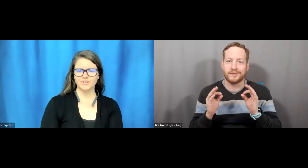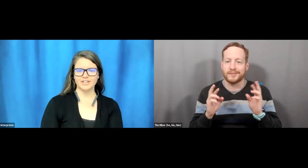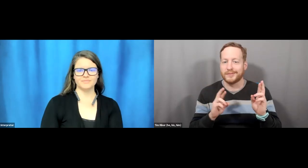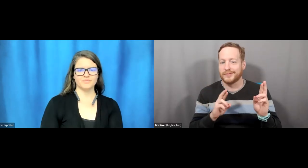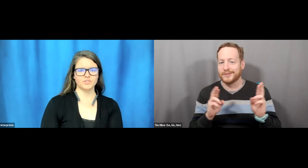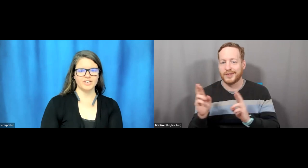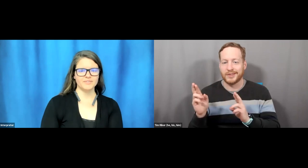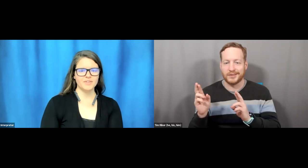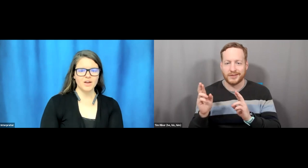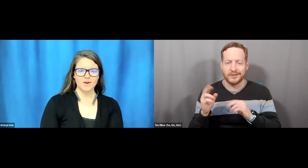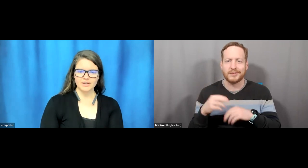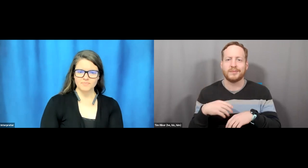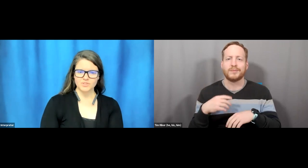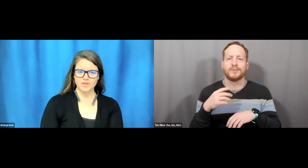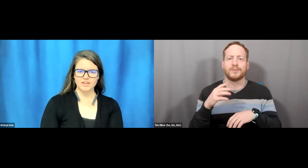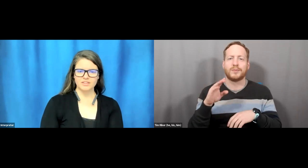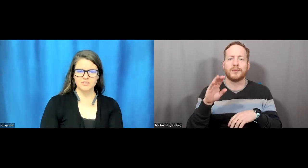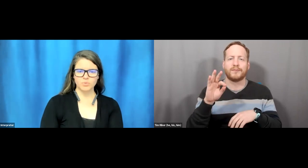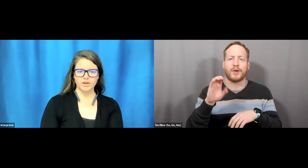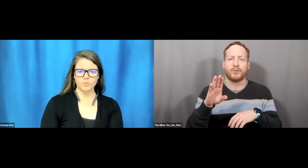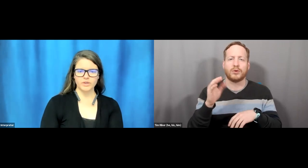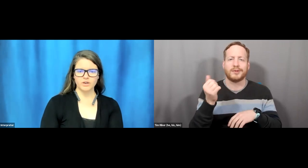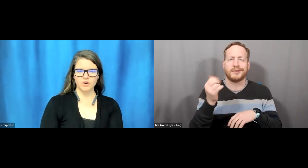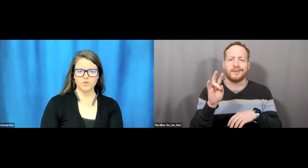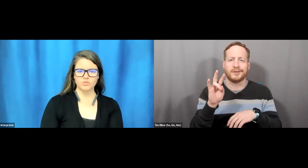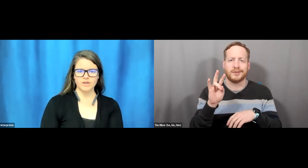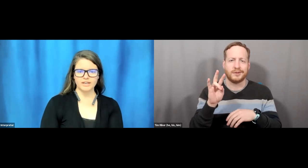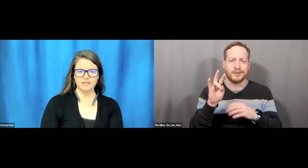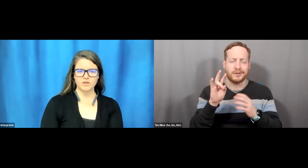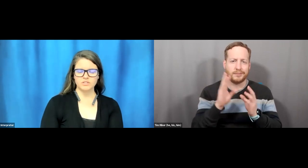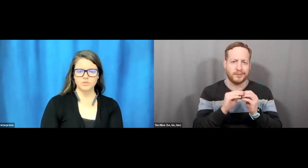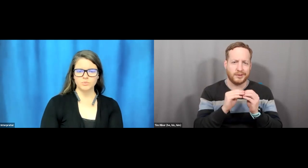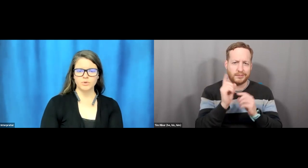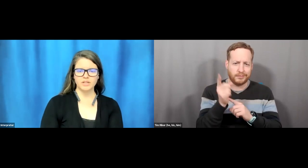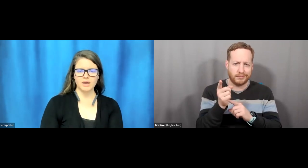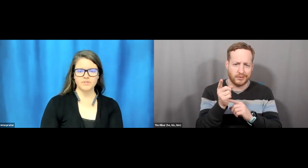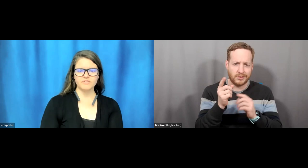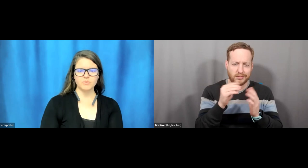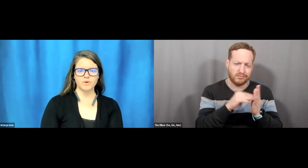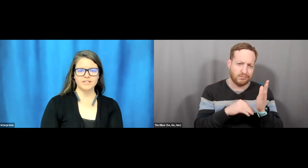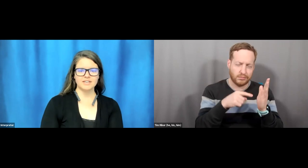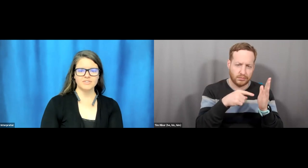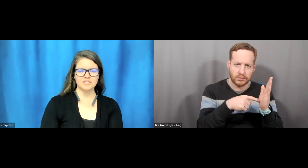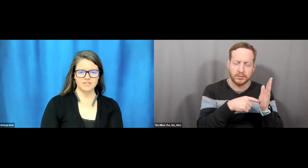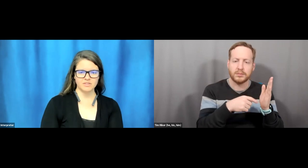Great, great. Okay, so I think at this point we are ready to pull up the February 17th